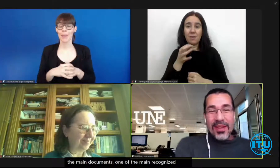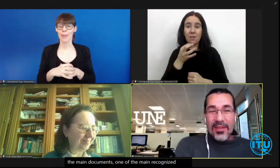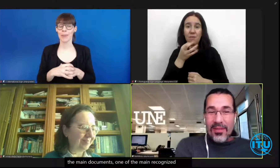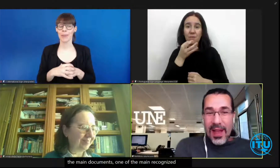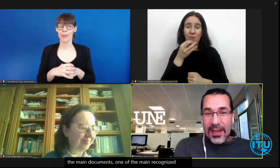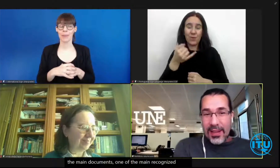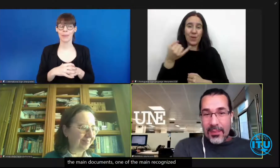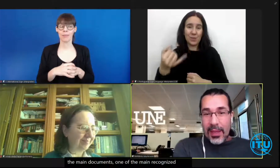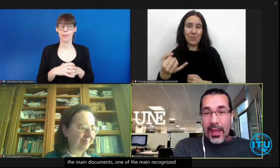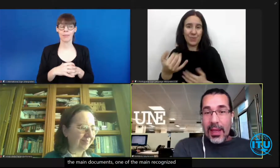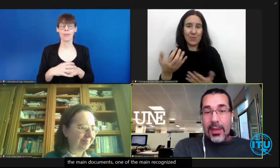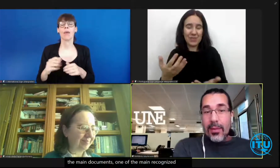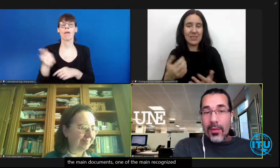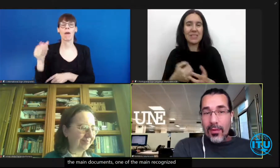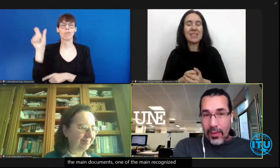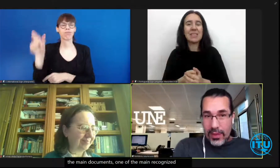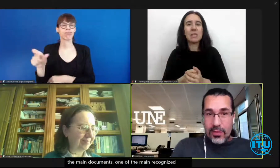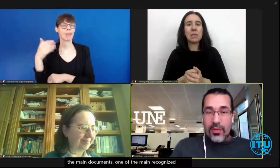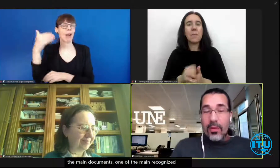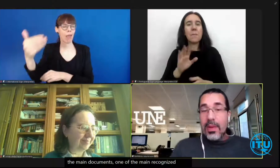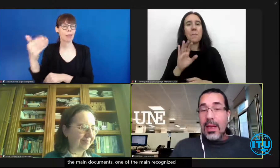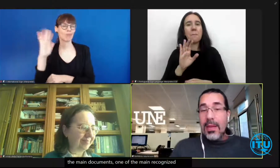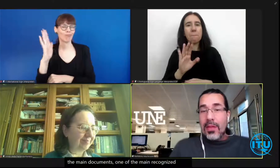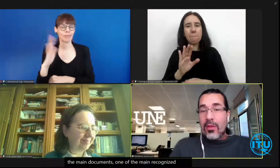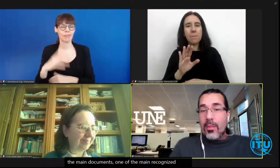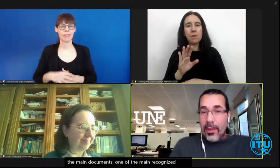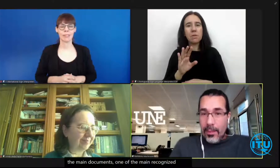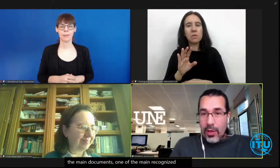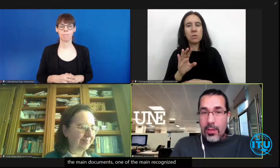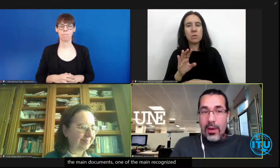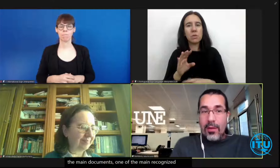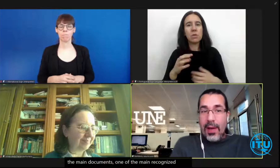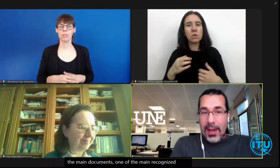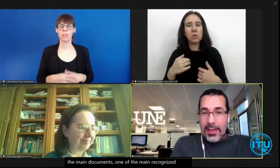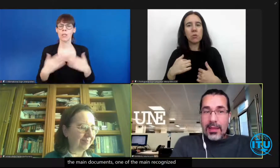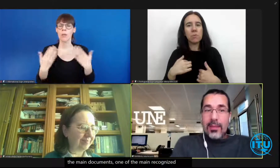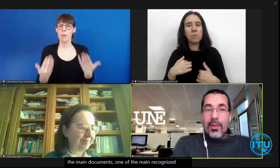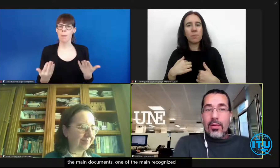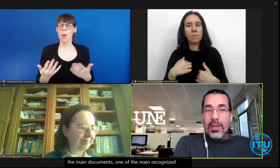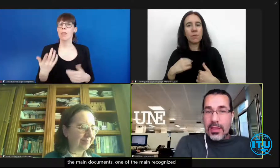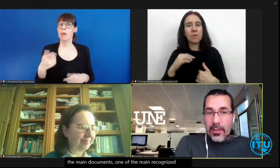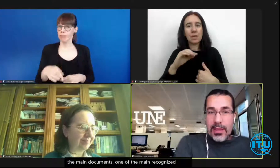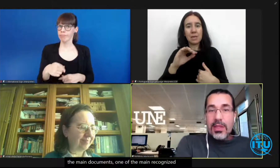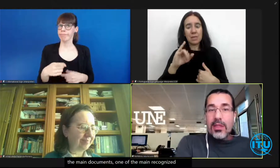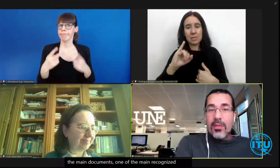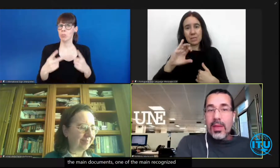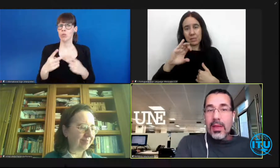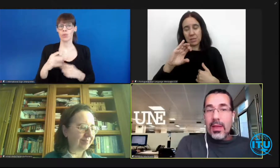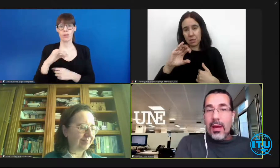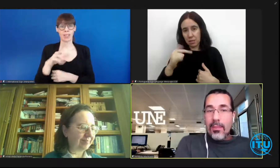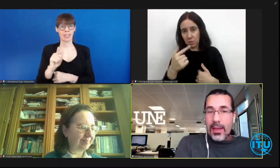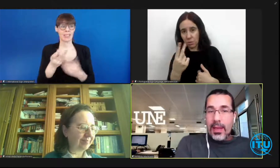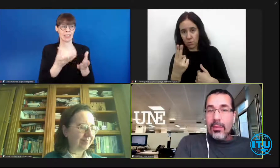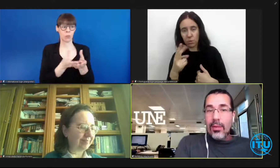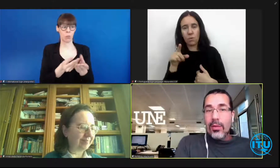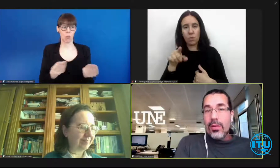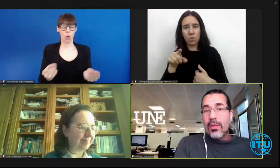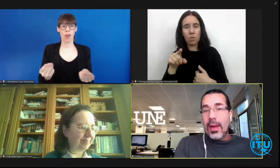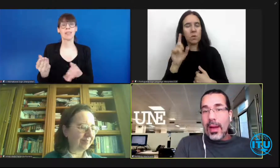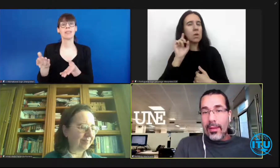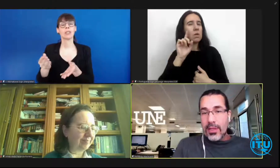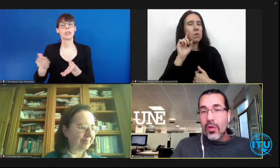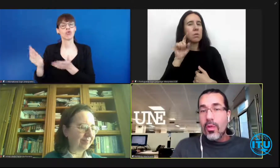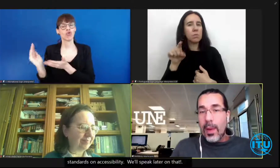So in fact, it evolved quite soon from being limited to public procurement of ICT products and services to be